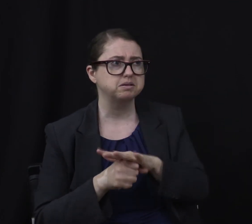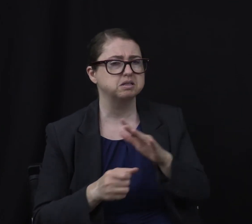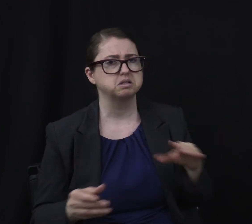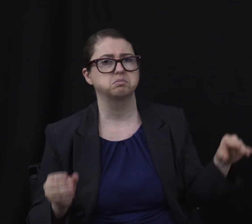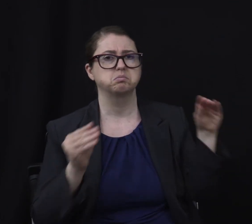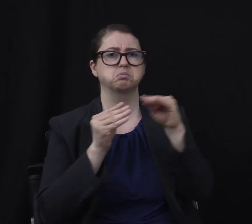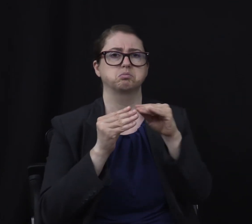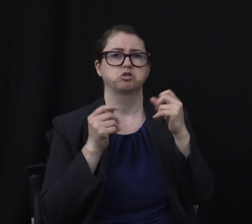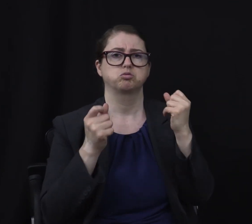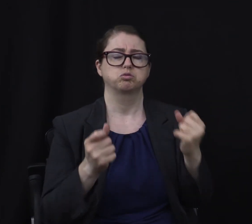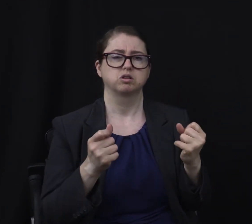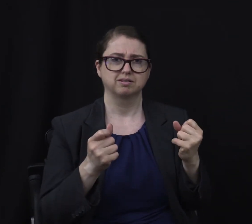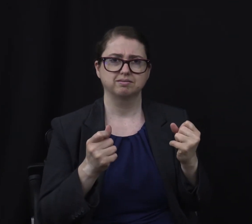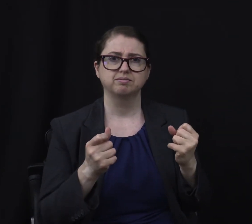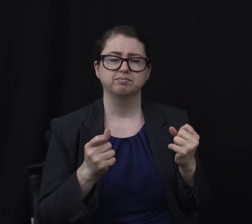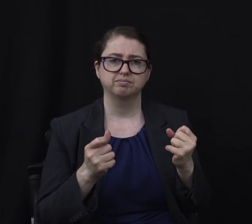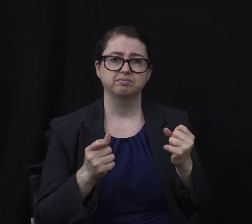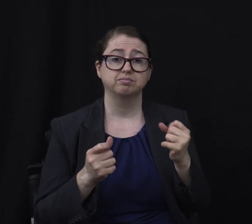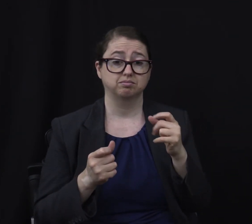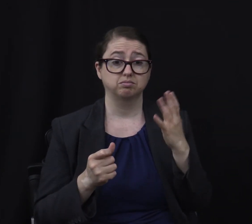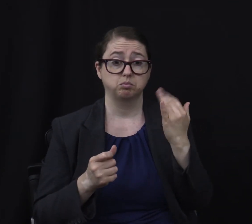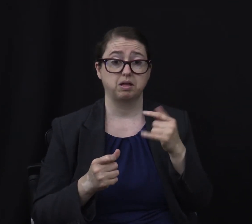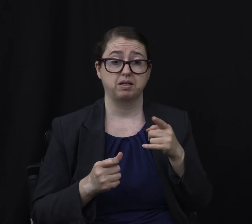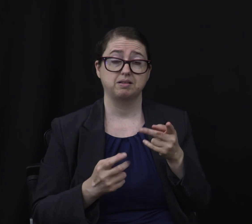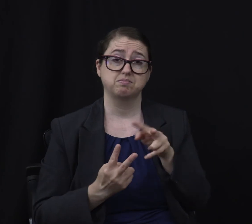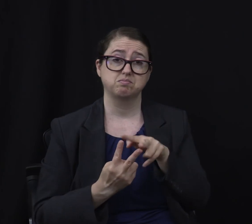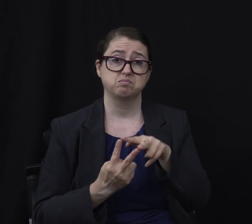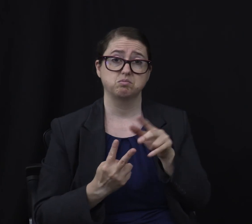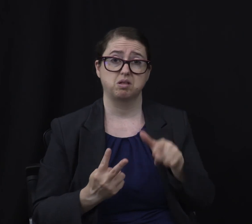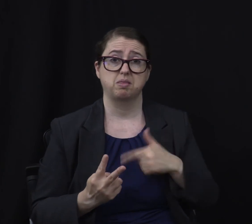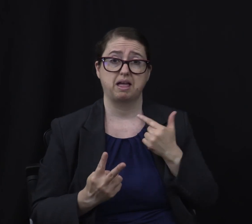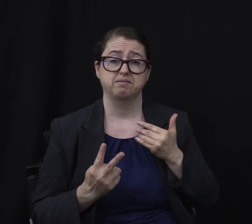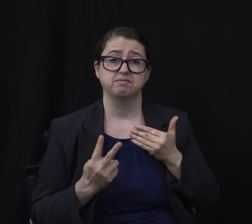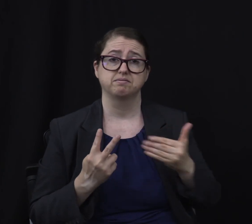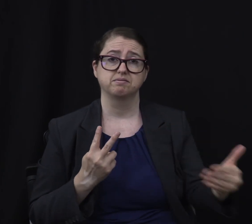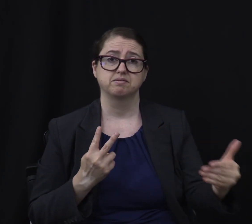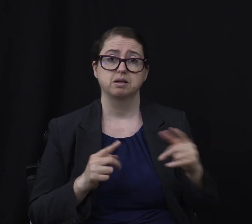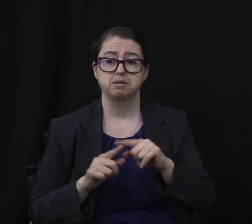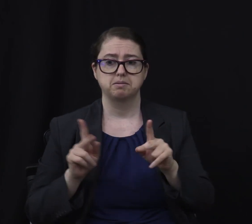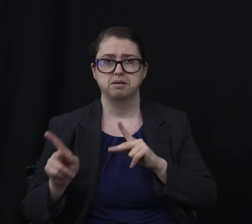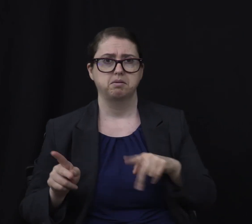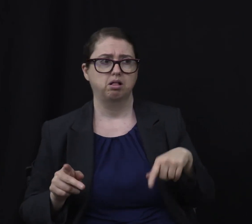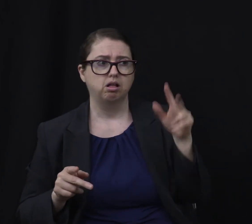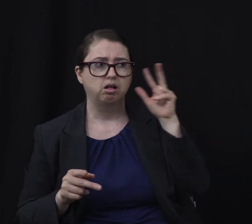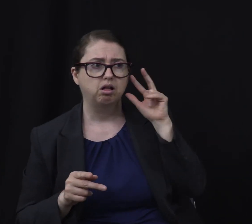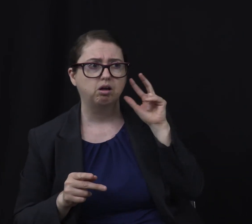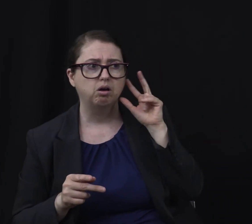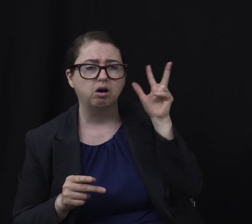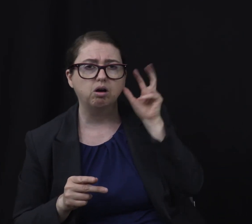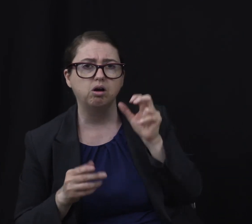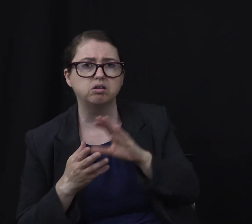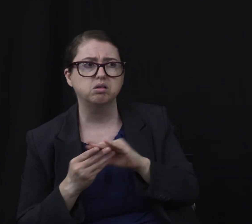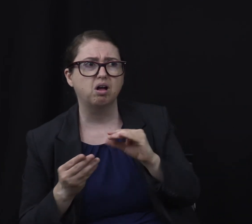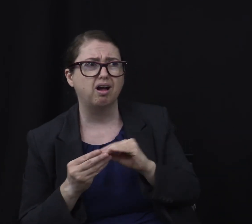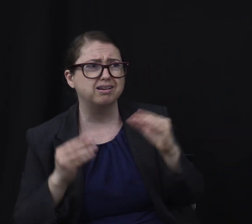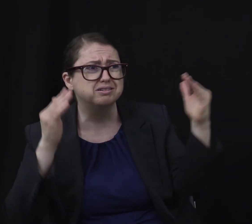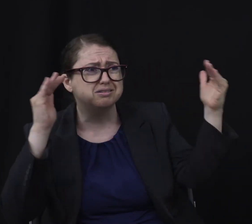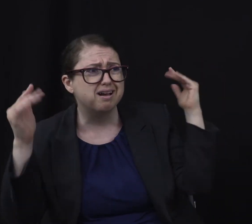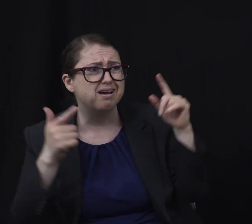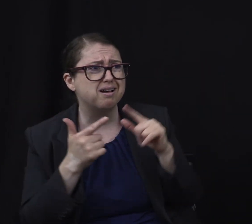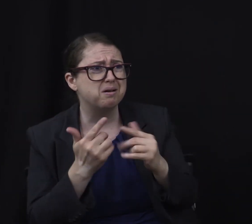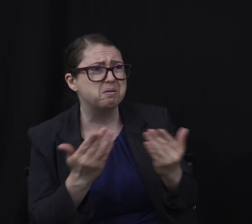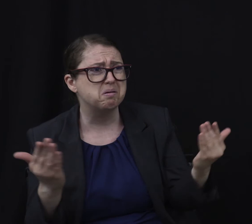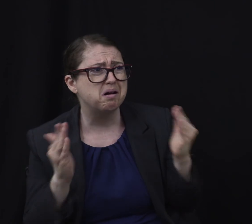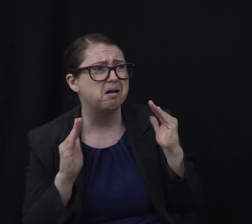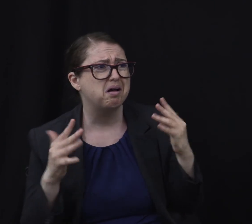promises are what kept them alive. But you see, the people wouldn't have this. They decided to stand with the